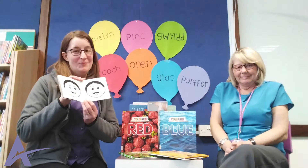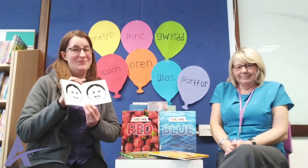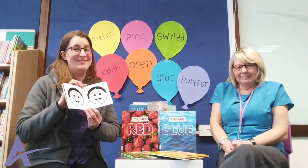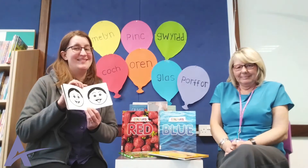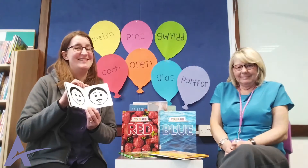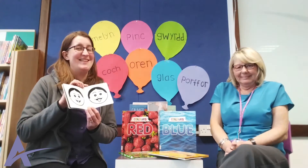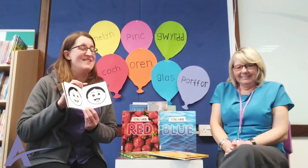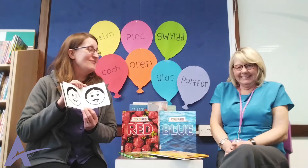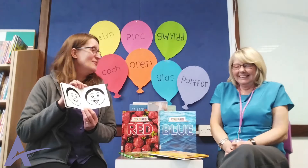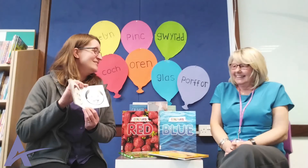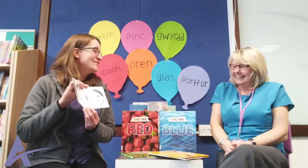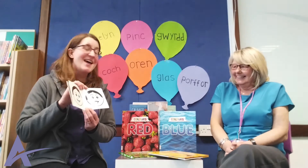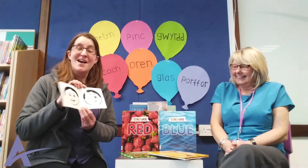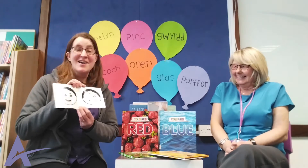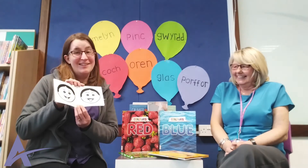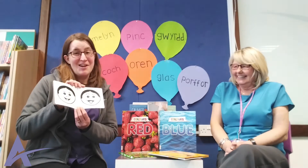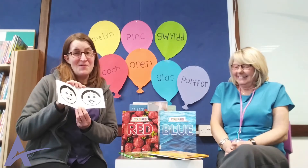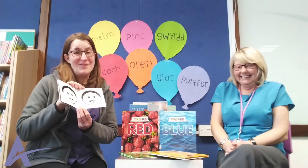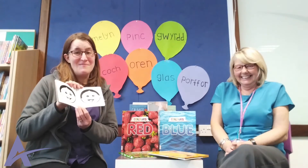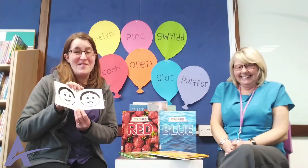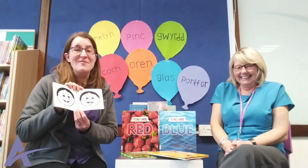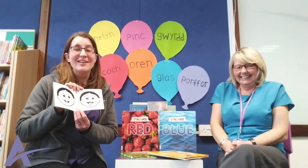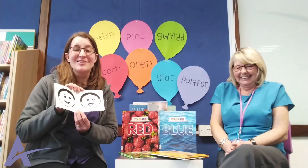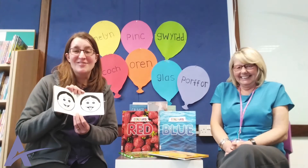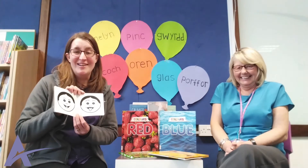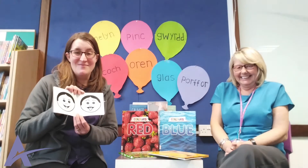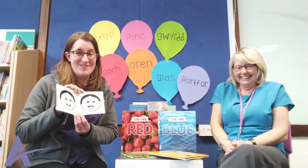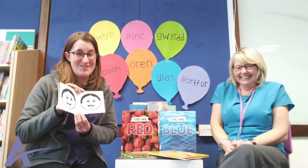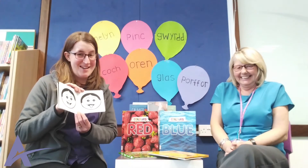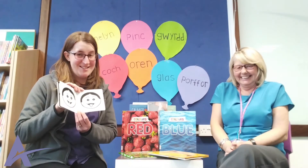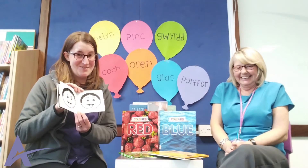To see if once, you know, they may well join in with that as well.